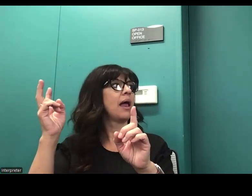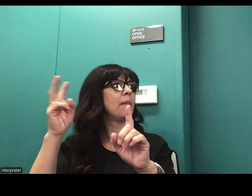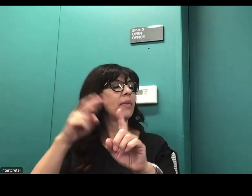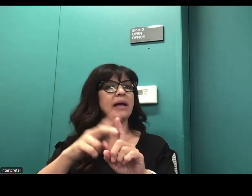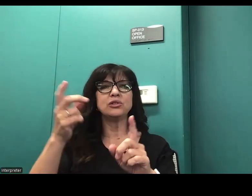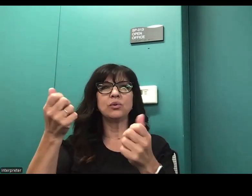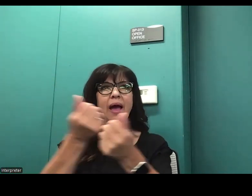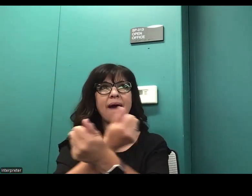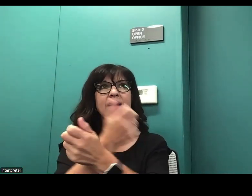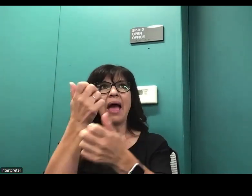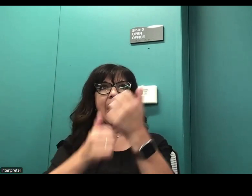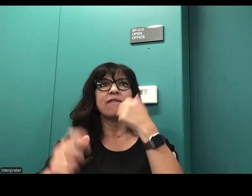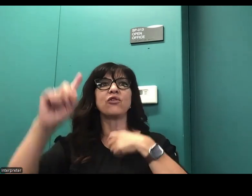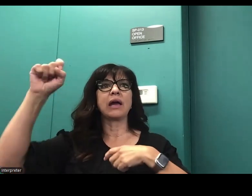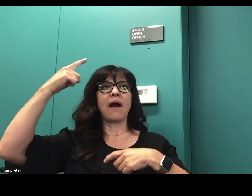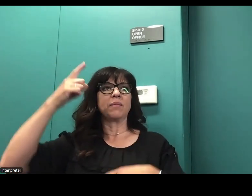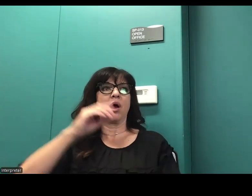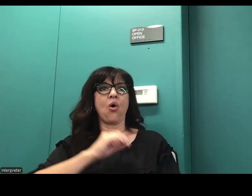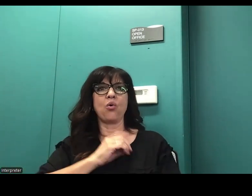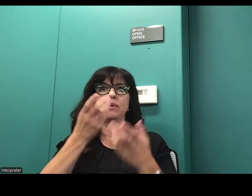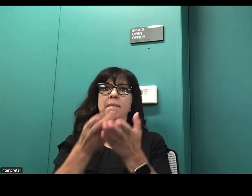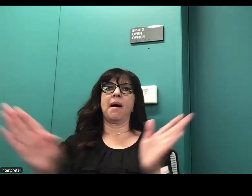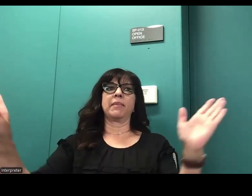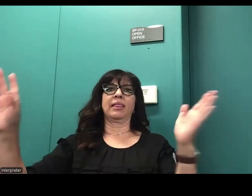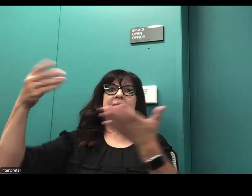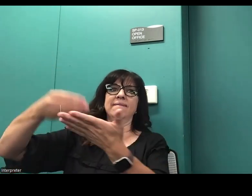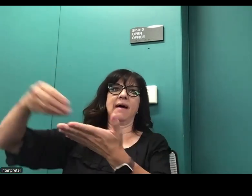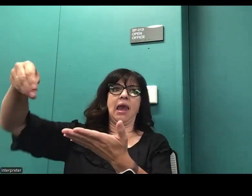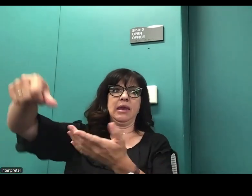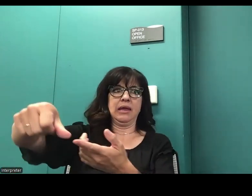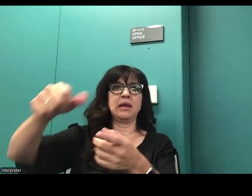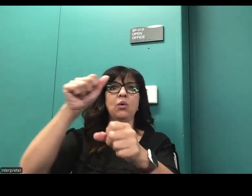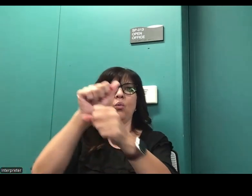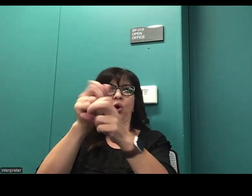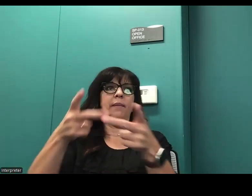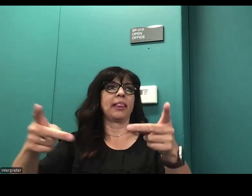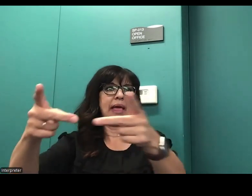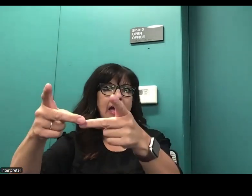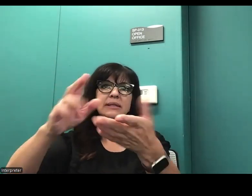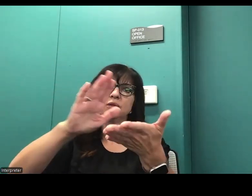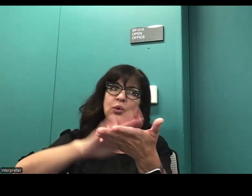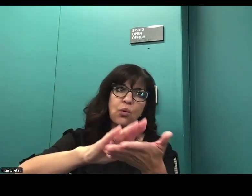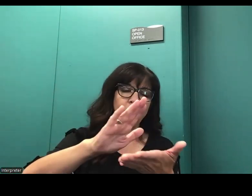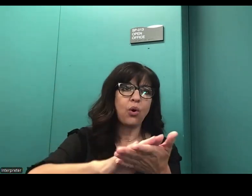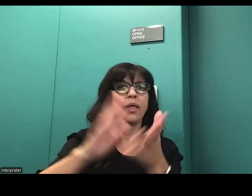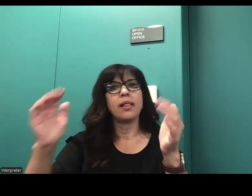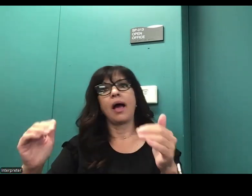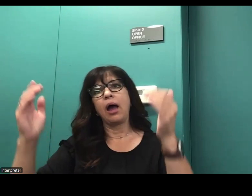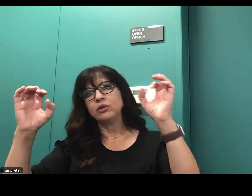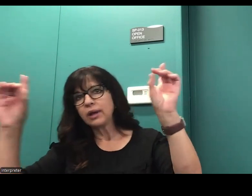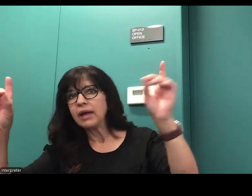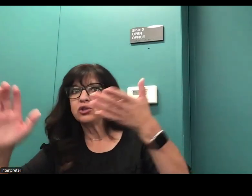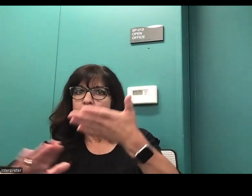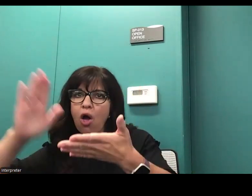to every government-owned, like publicly funded workplace, school, higher ed, And